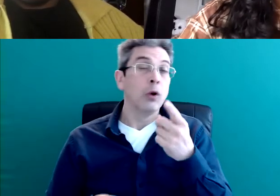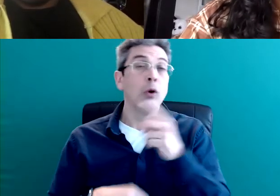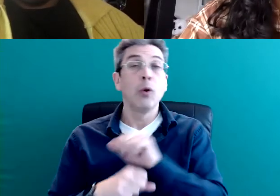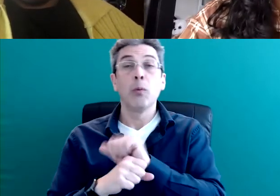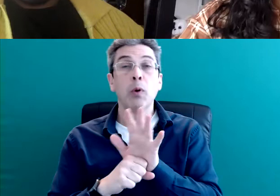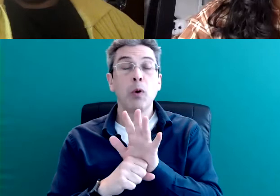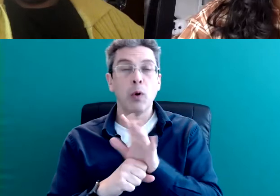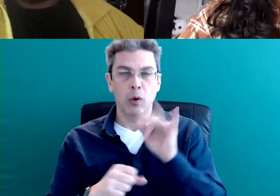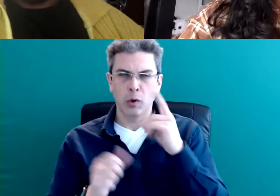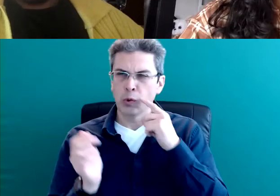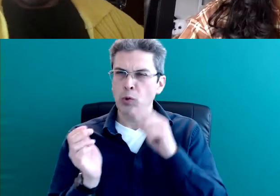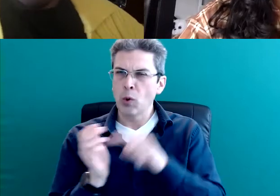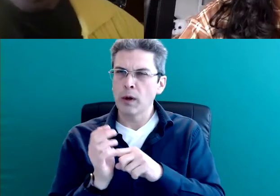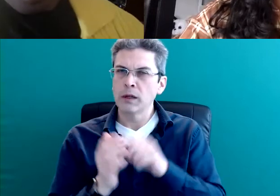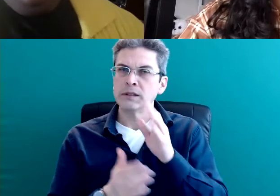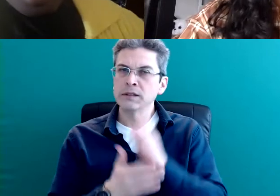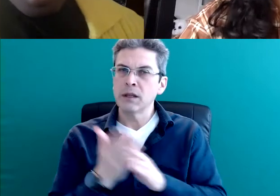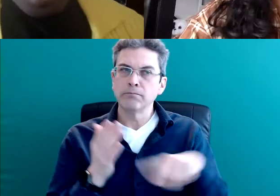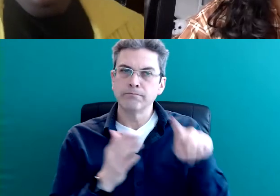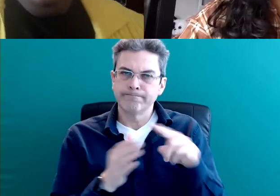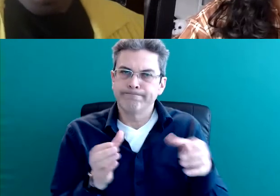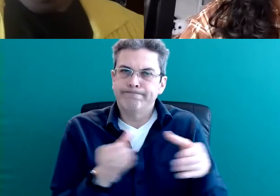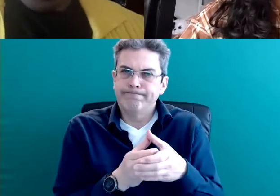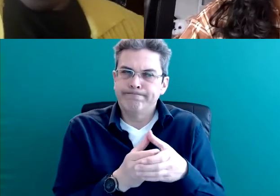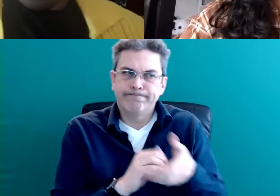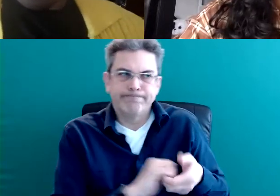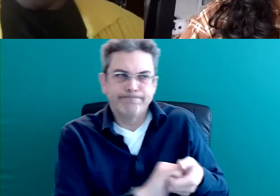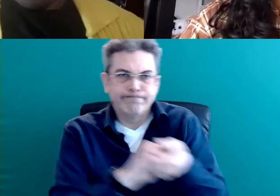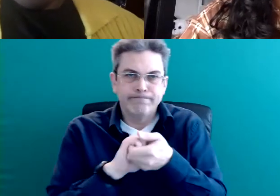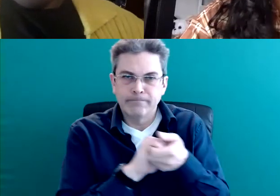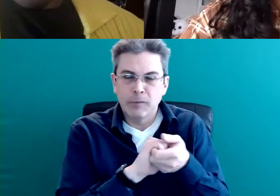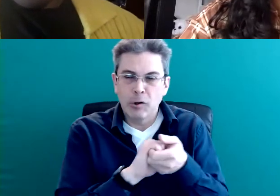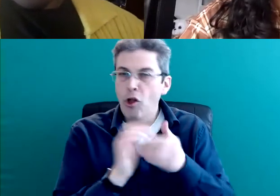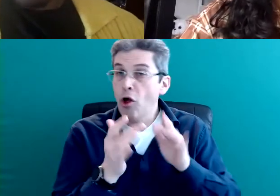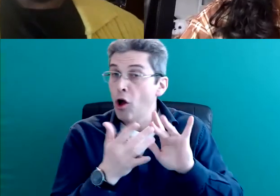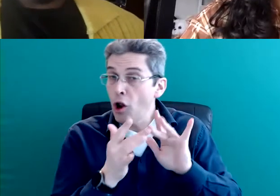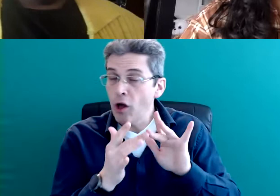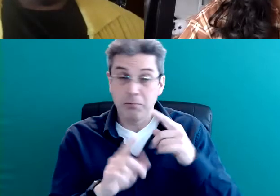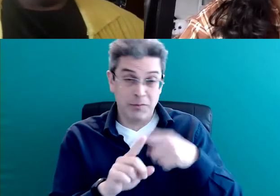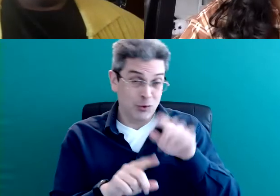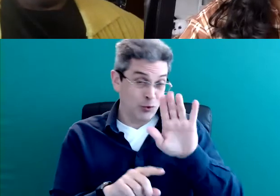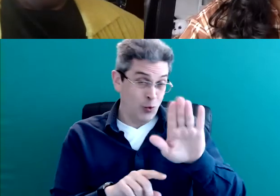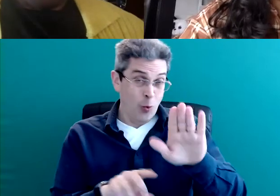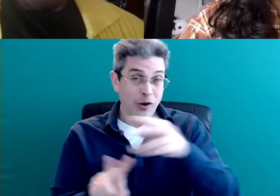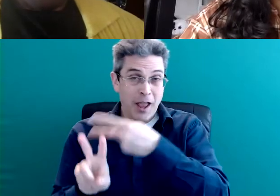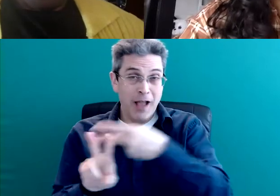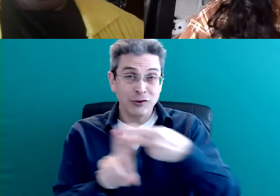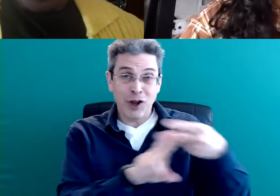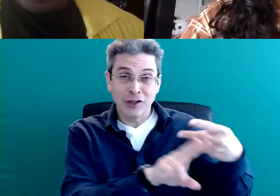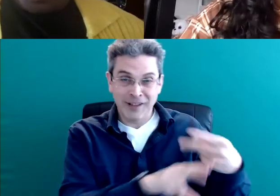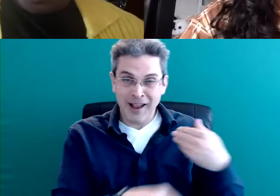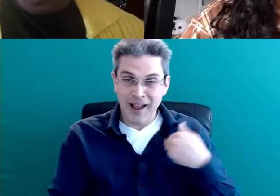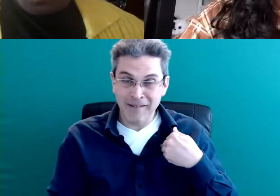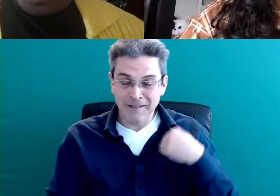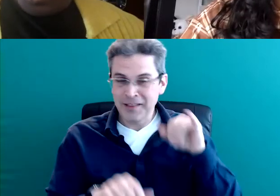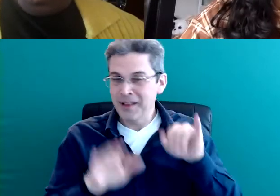of community that people were able to build online, and especially through your own hashtags. And I think that's so amazing because so many people